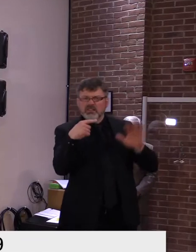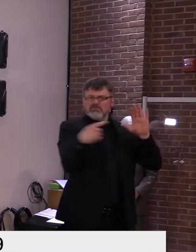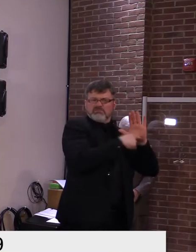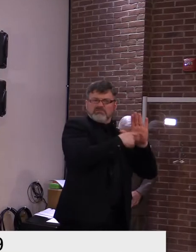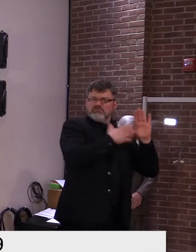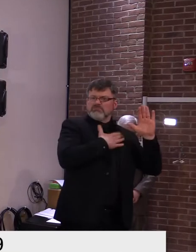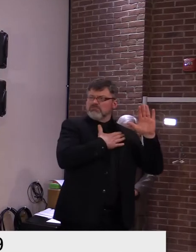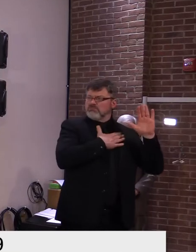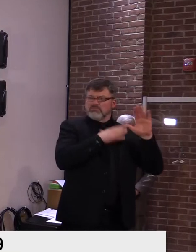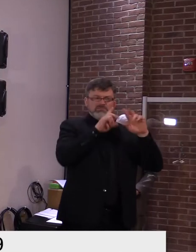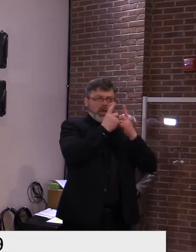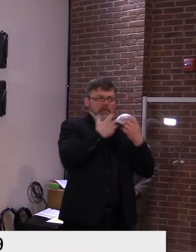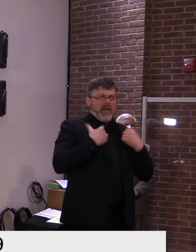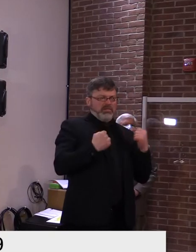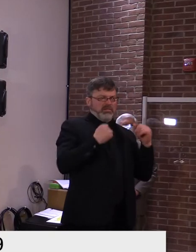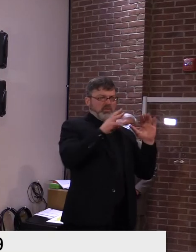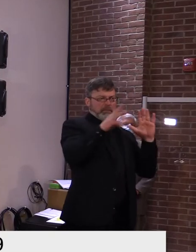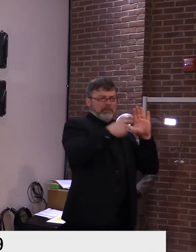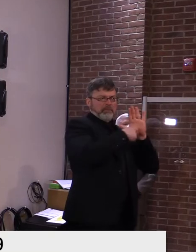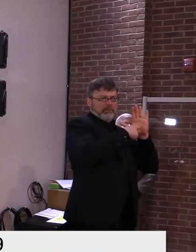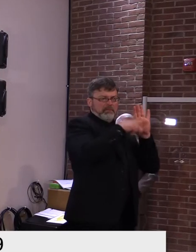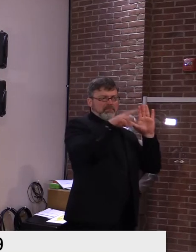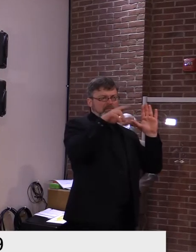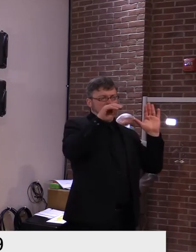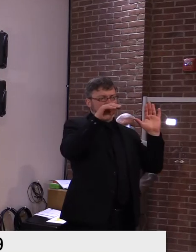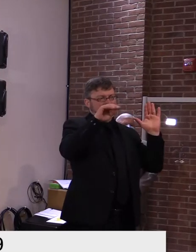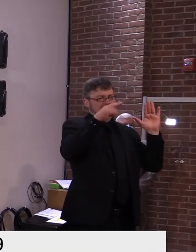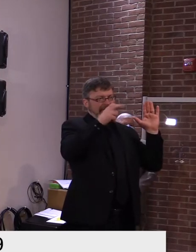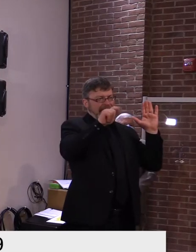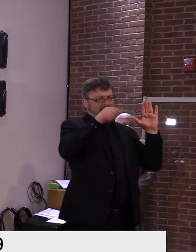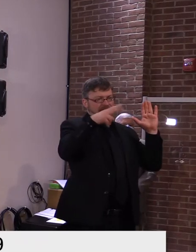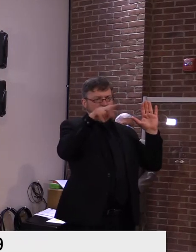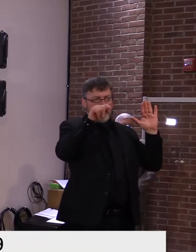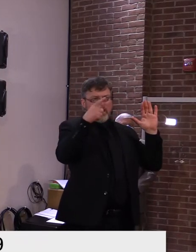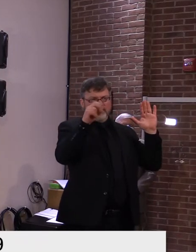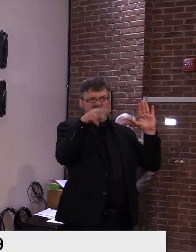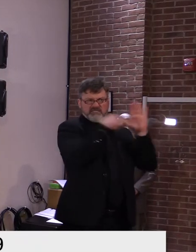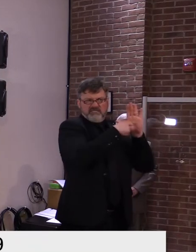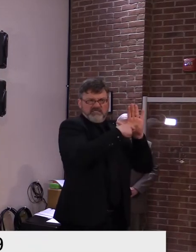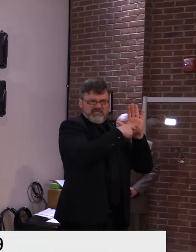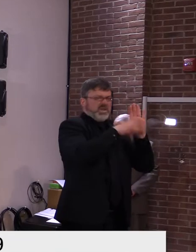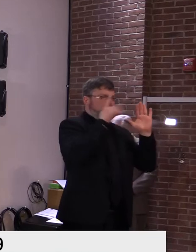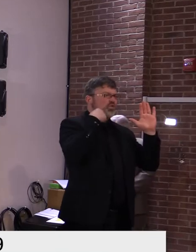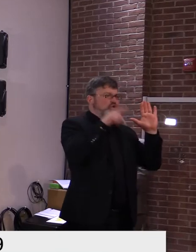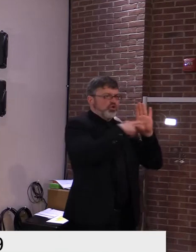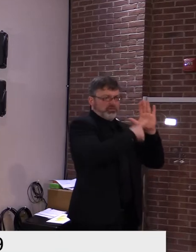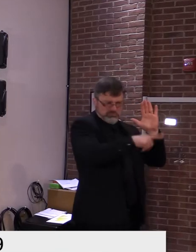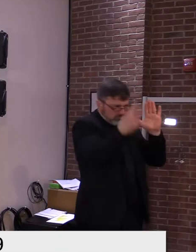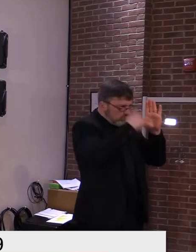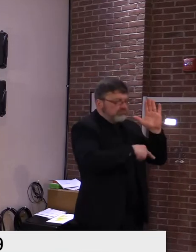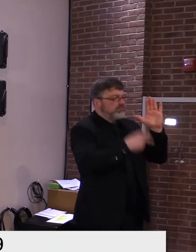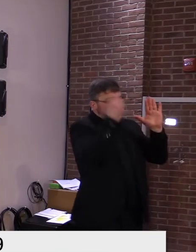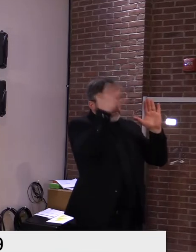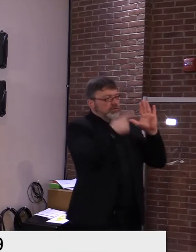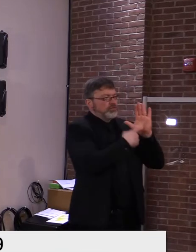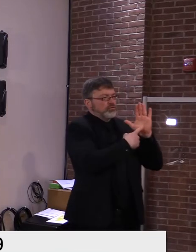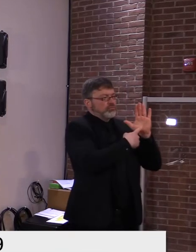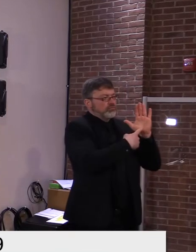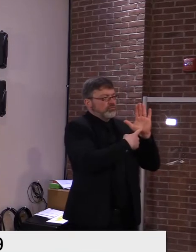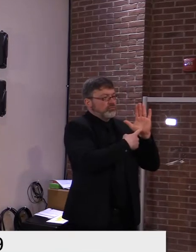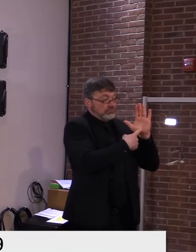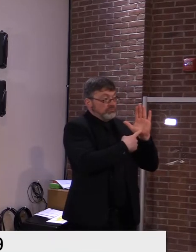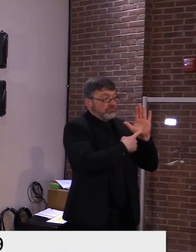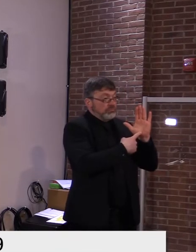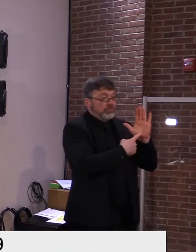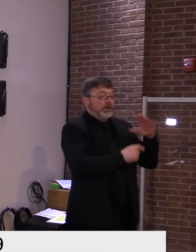if you have no symptoms, after 7 days with a negative test. As always, remember that testing is